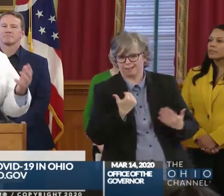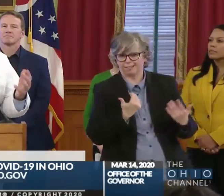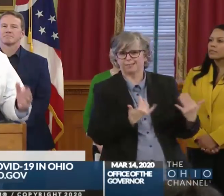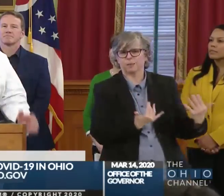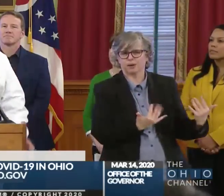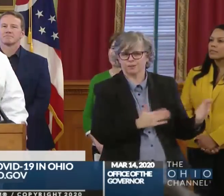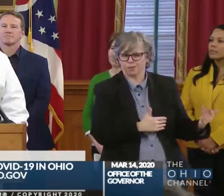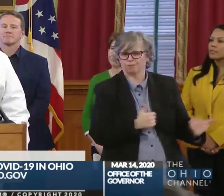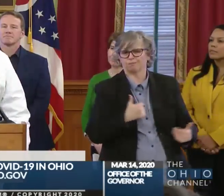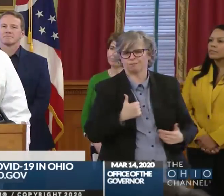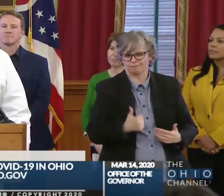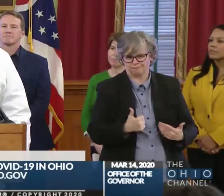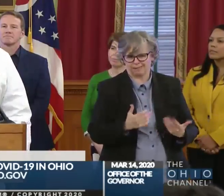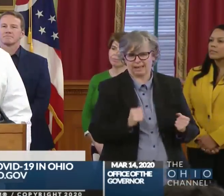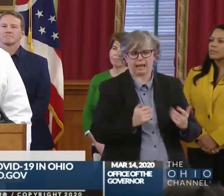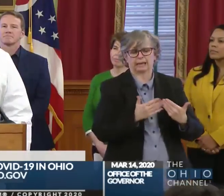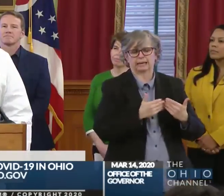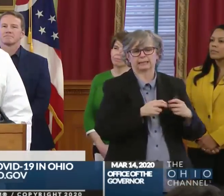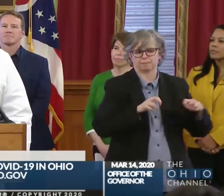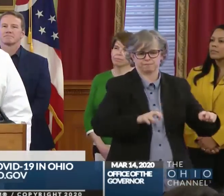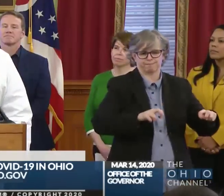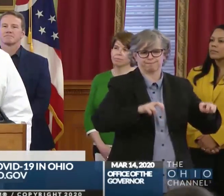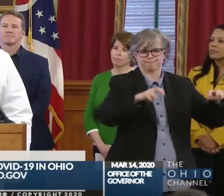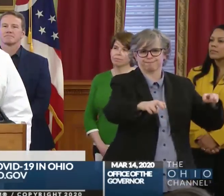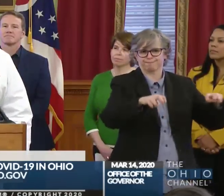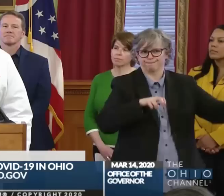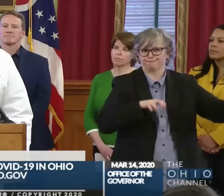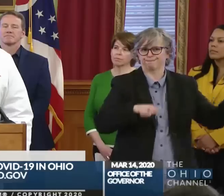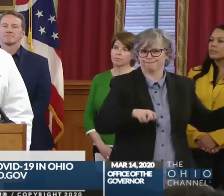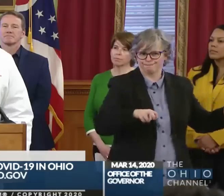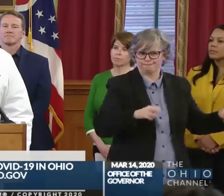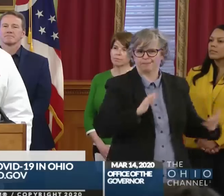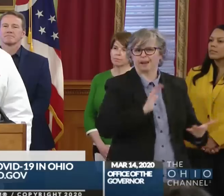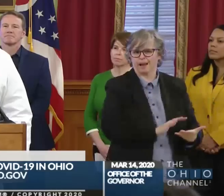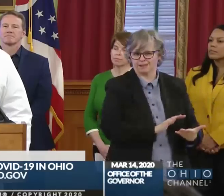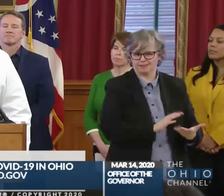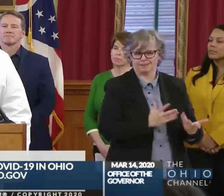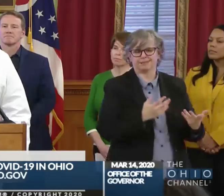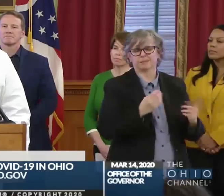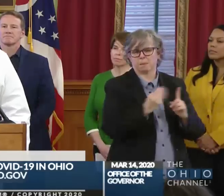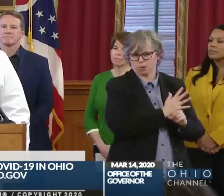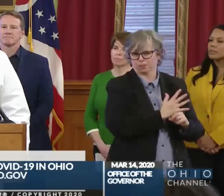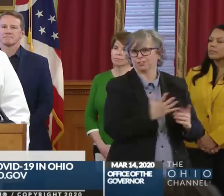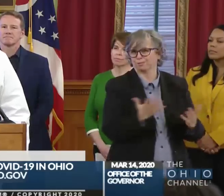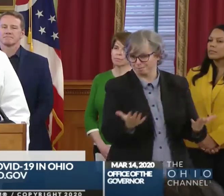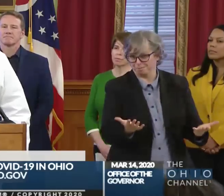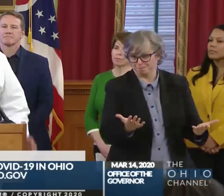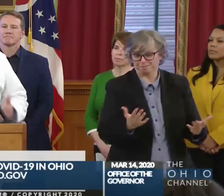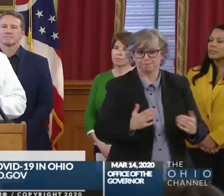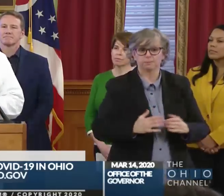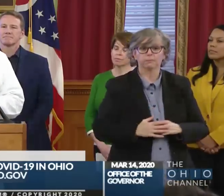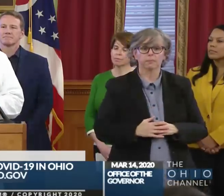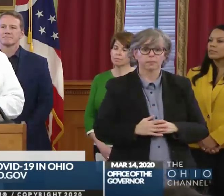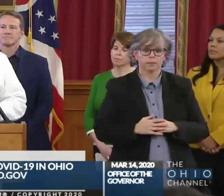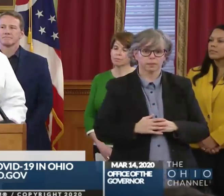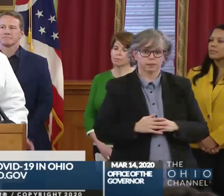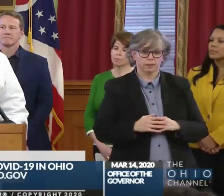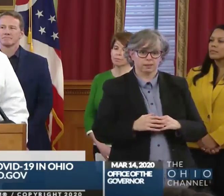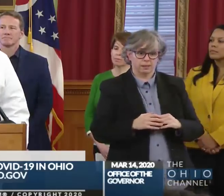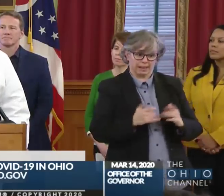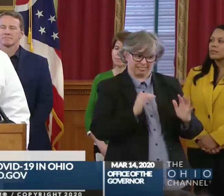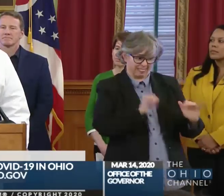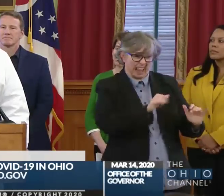weeks or longer, and that's not of danger to the patient, it might be the right thing to do just from the social distancing alone in terms of people being